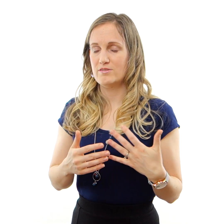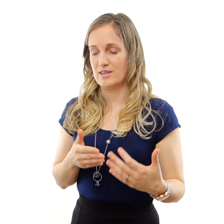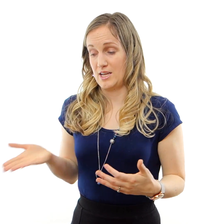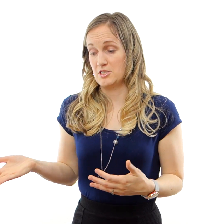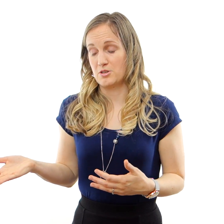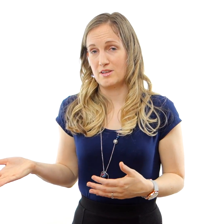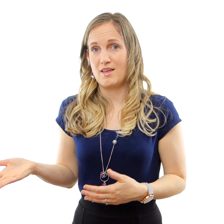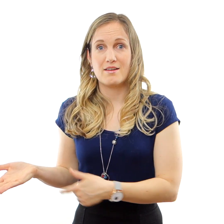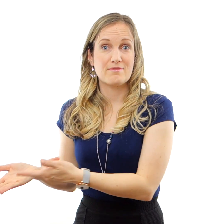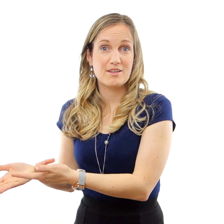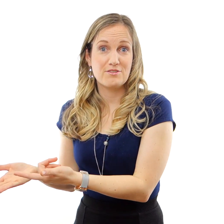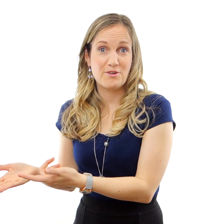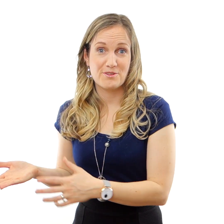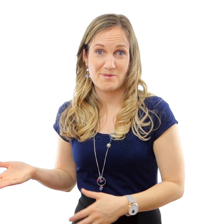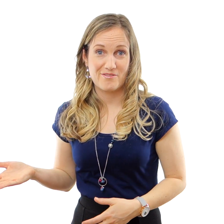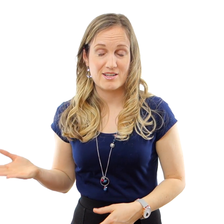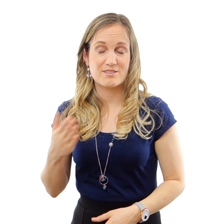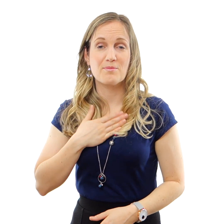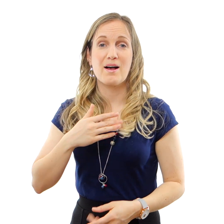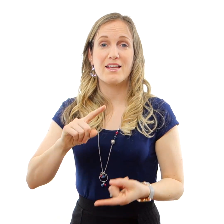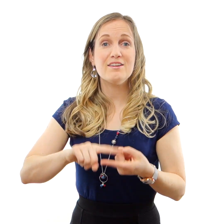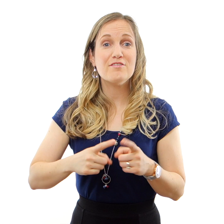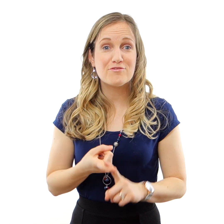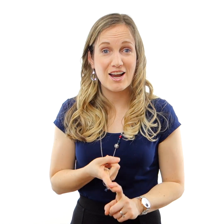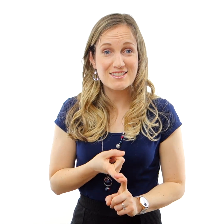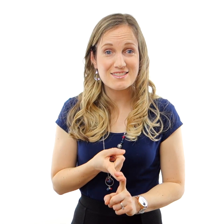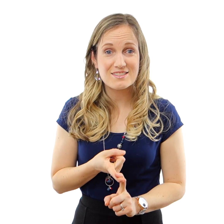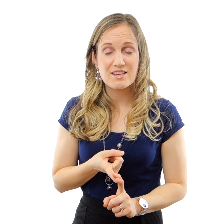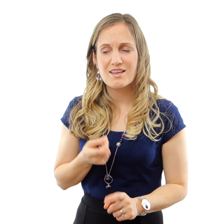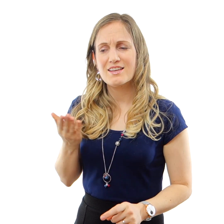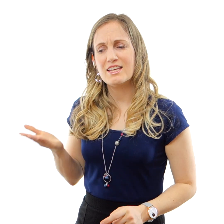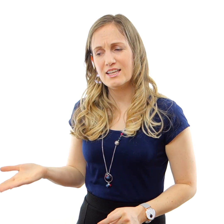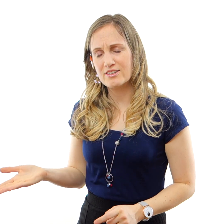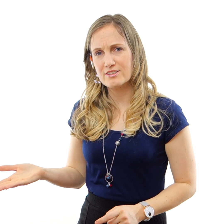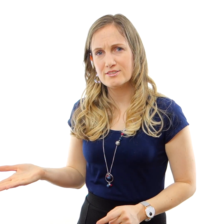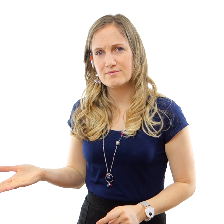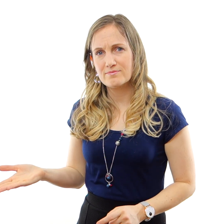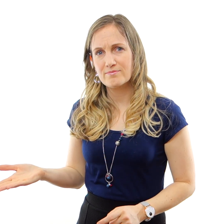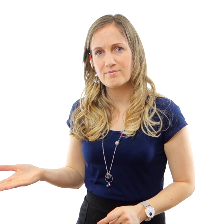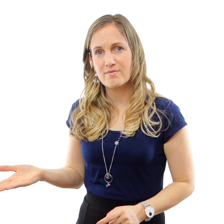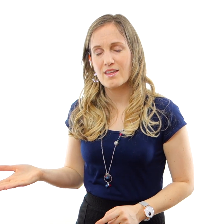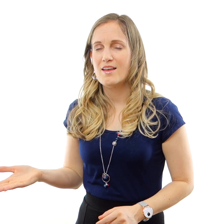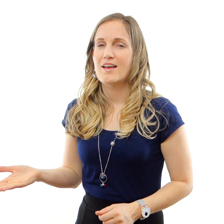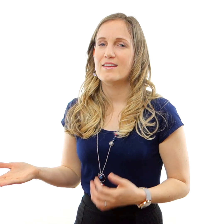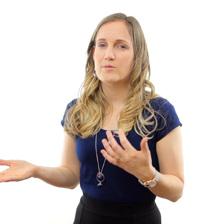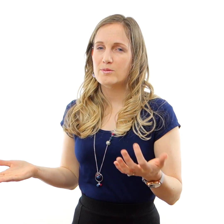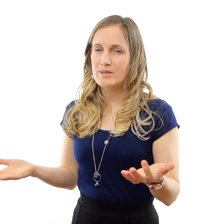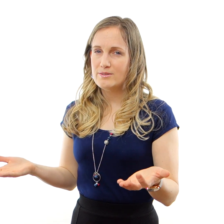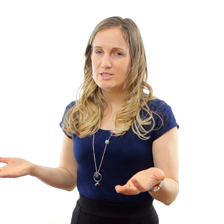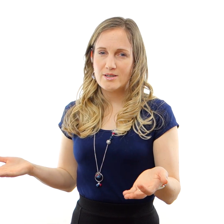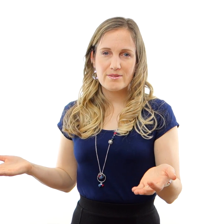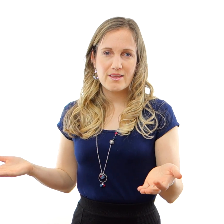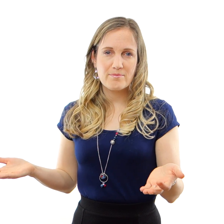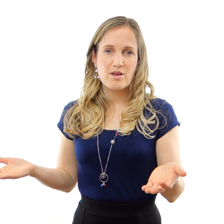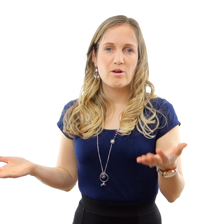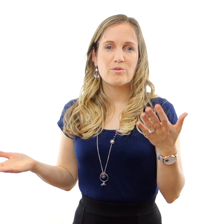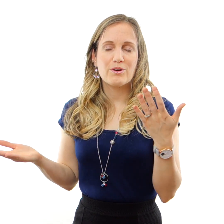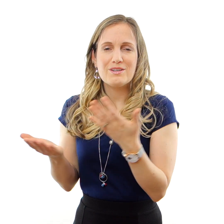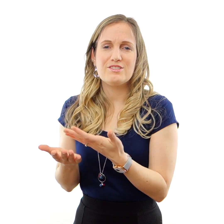again. I can just go like that, and they're my friends. So my friends here. Now what are we going to share with them? We're going